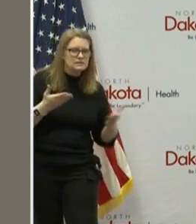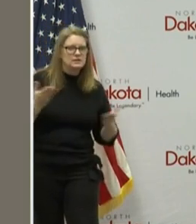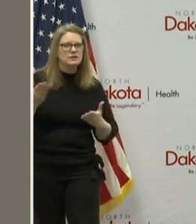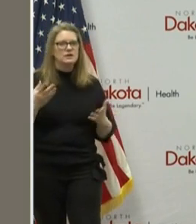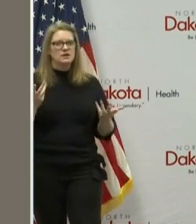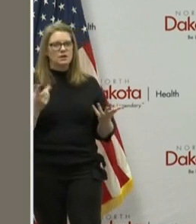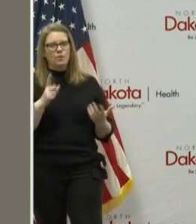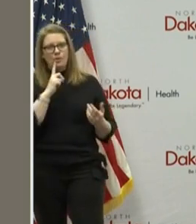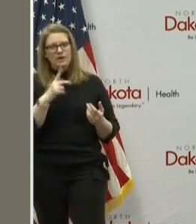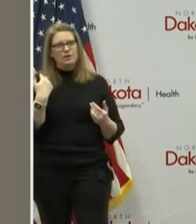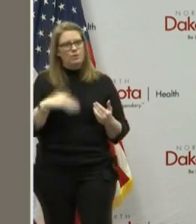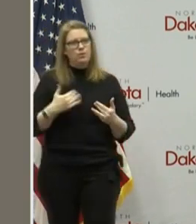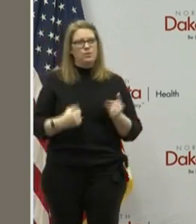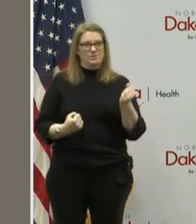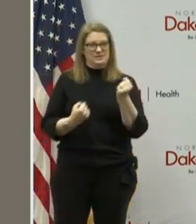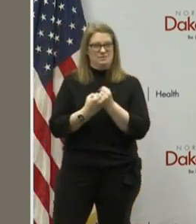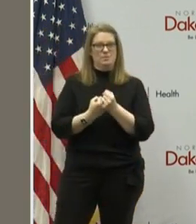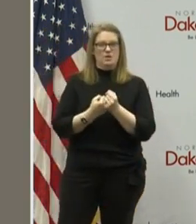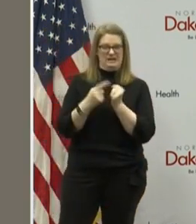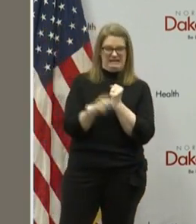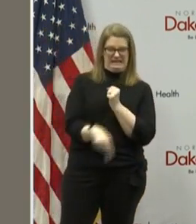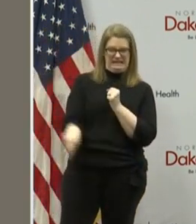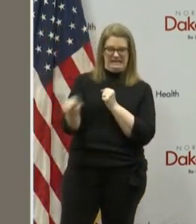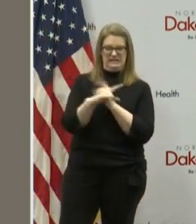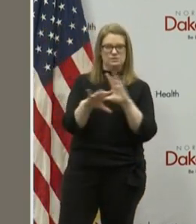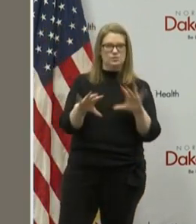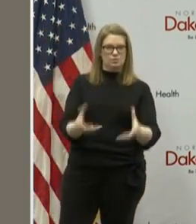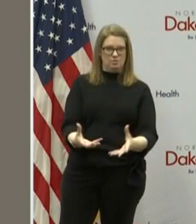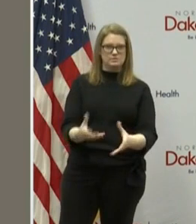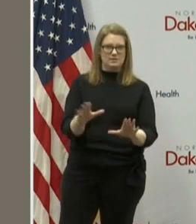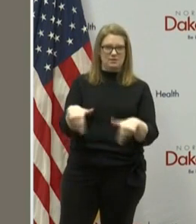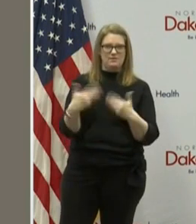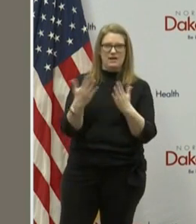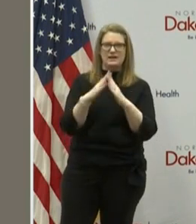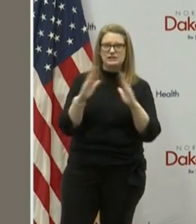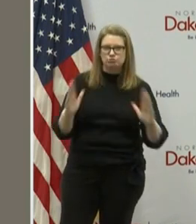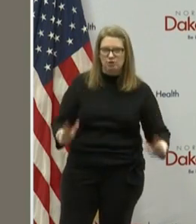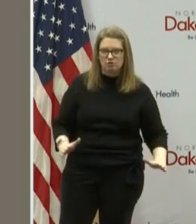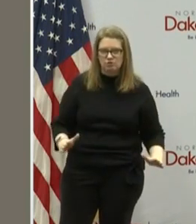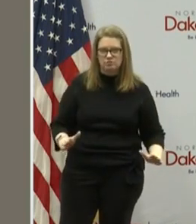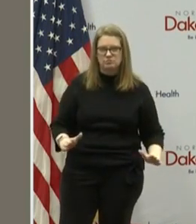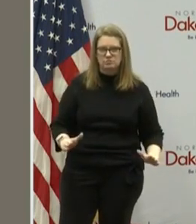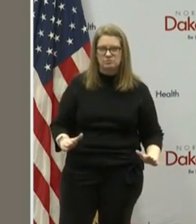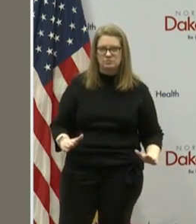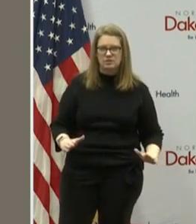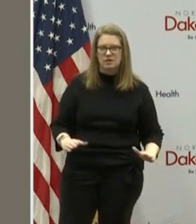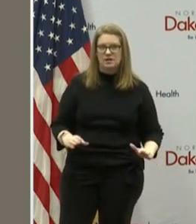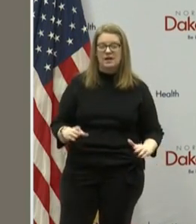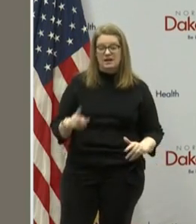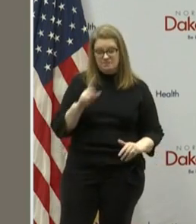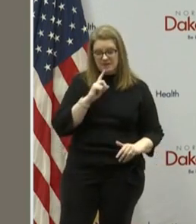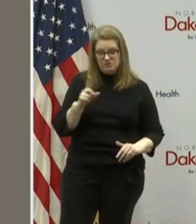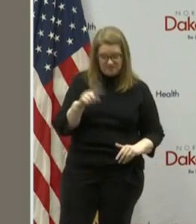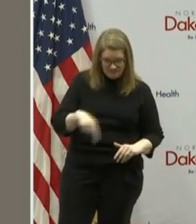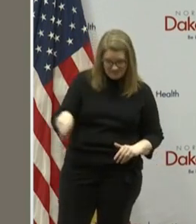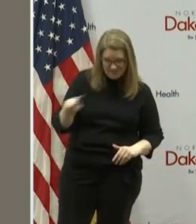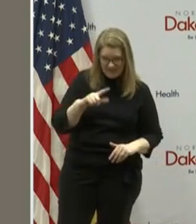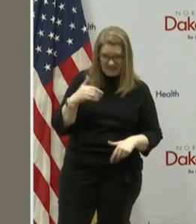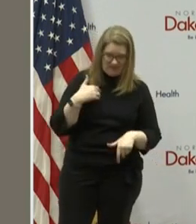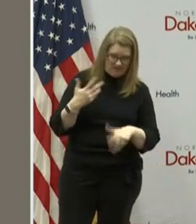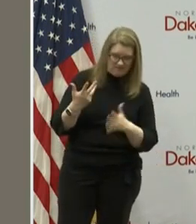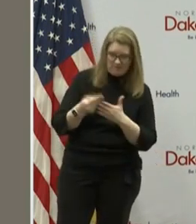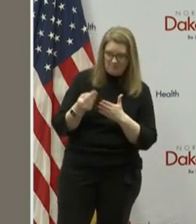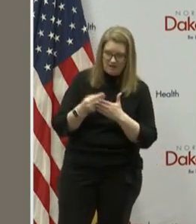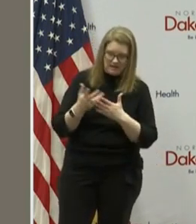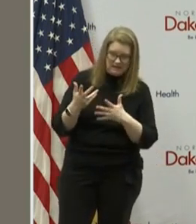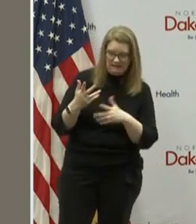these organizations that provide shelter and making sure that they have the resources to get through this surge in their needs